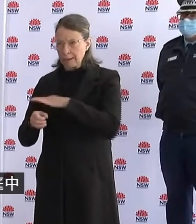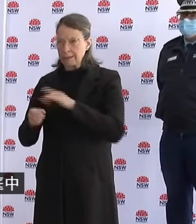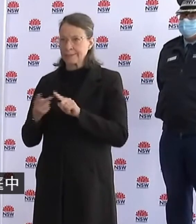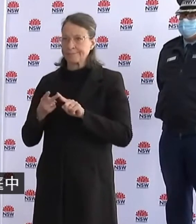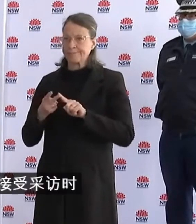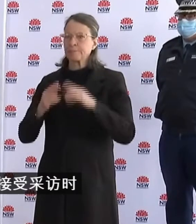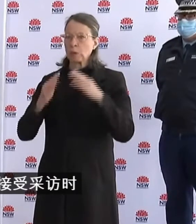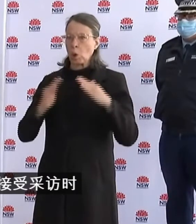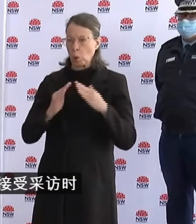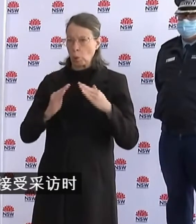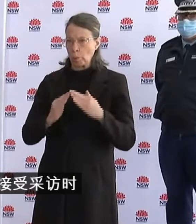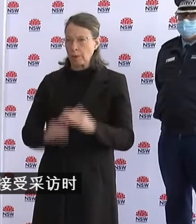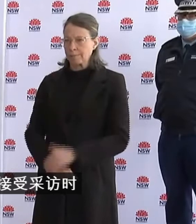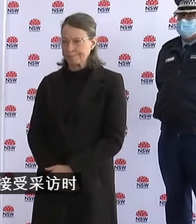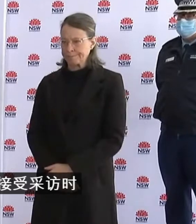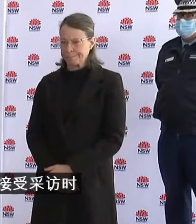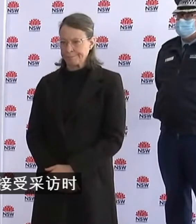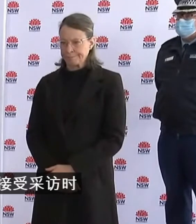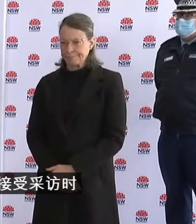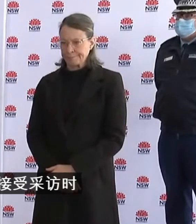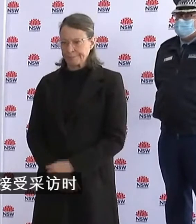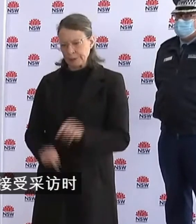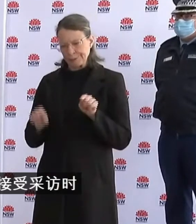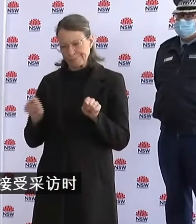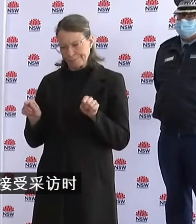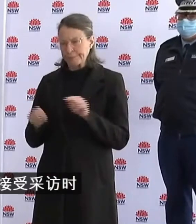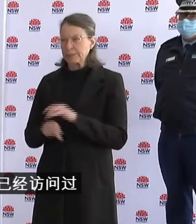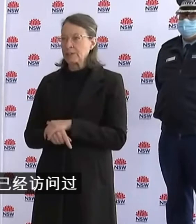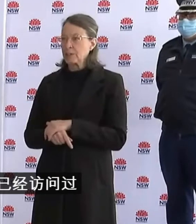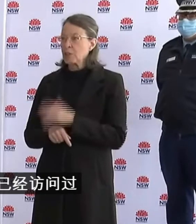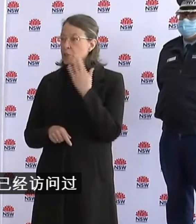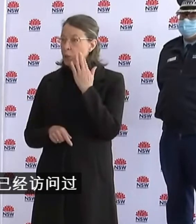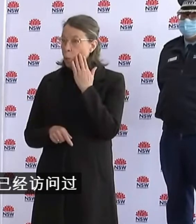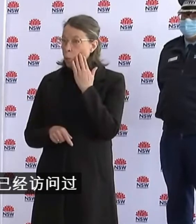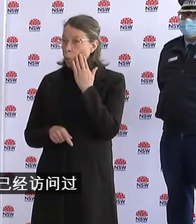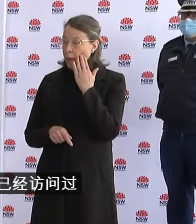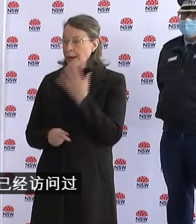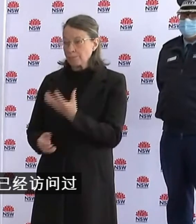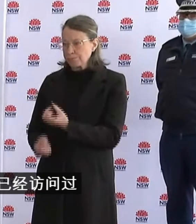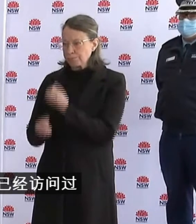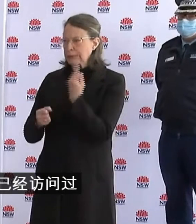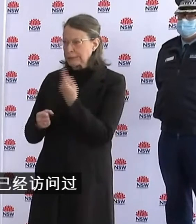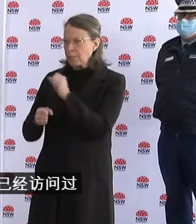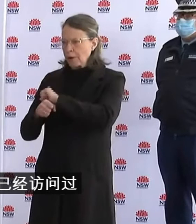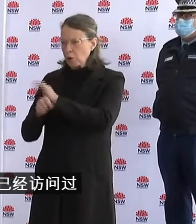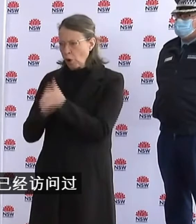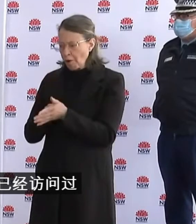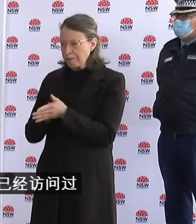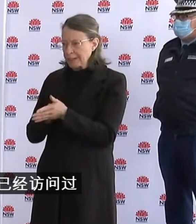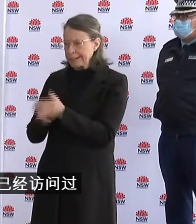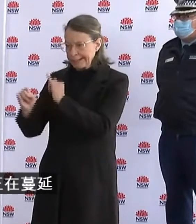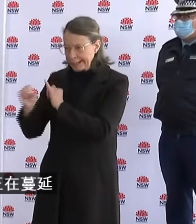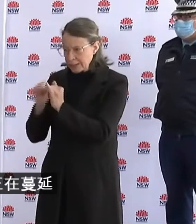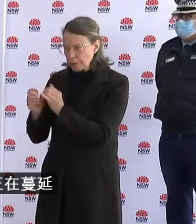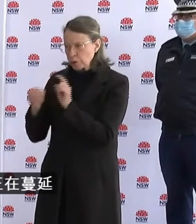in households. Unfortunately, when our health experts are interviewing families within households, we're learning that they have